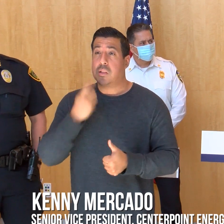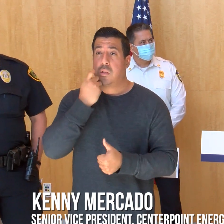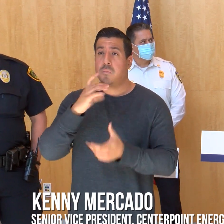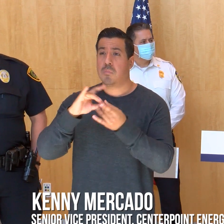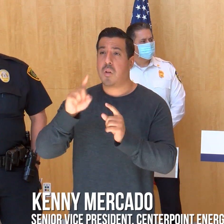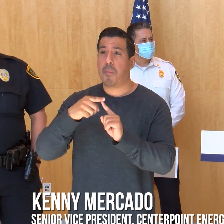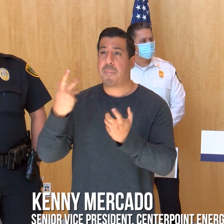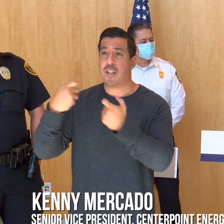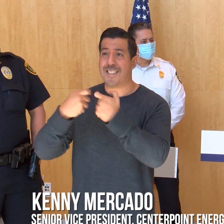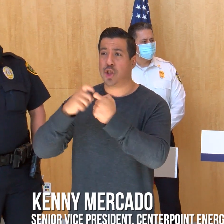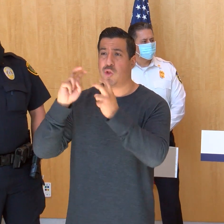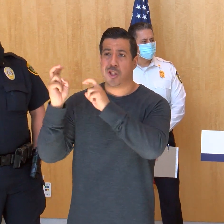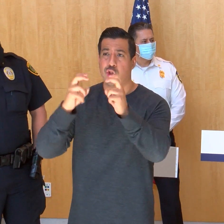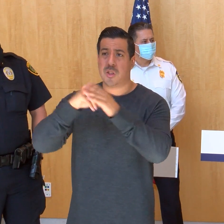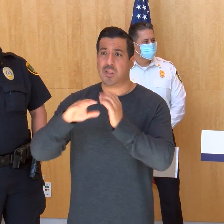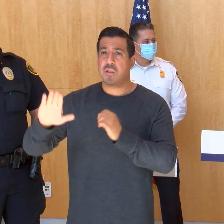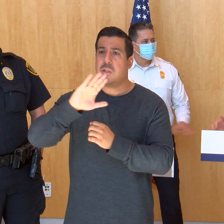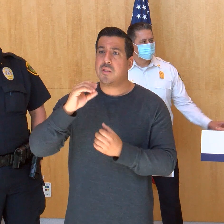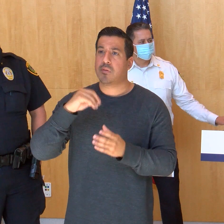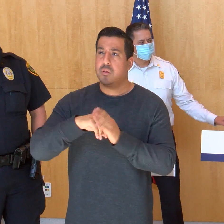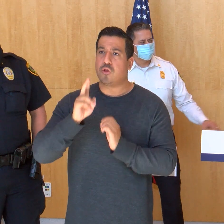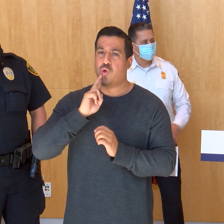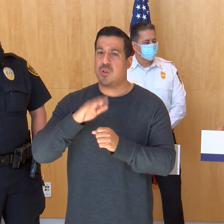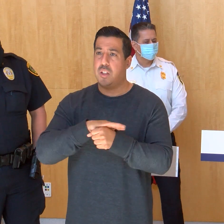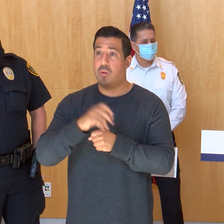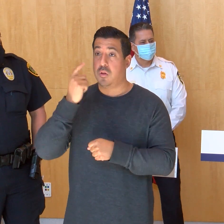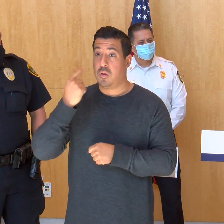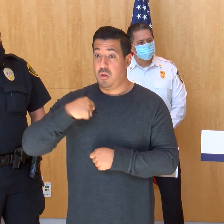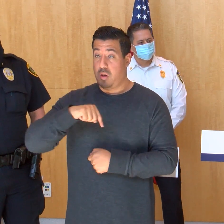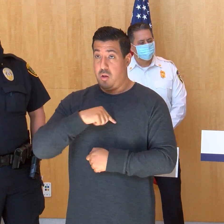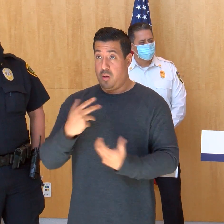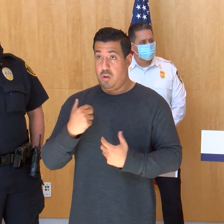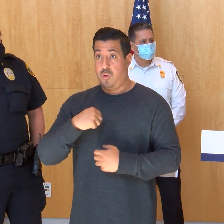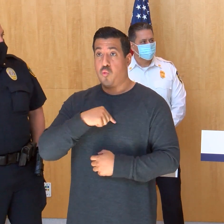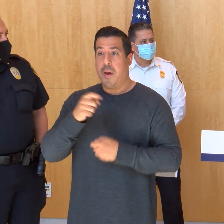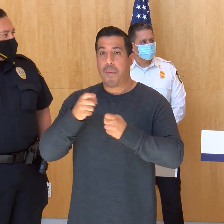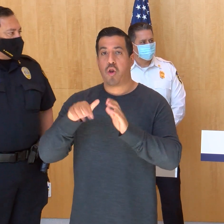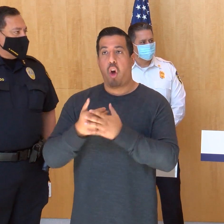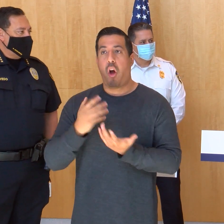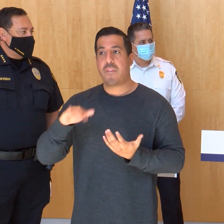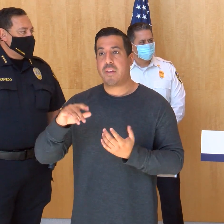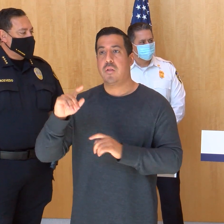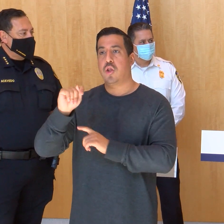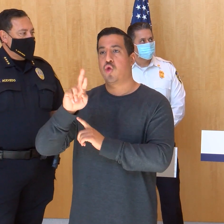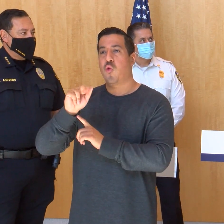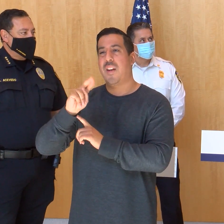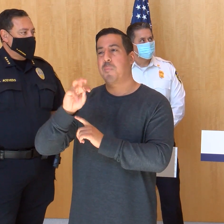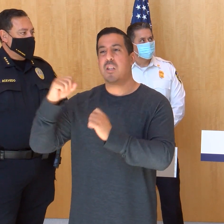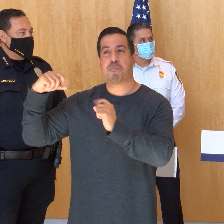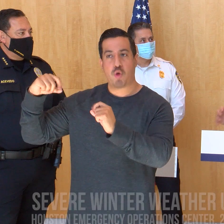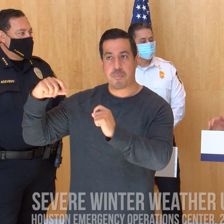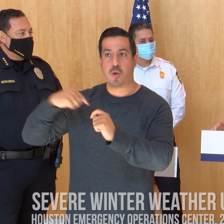the electricity issues across our area, for us, we own and we manage the transmission and distribution system. So